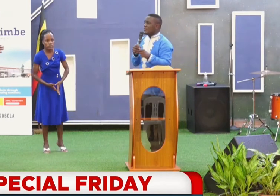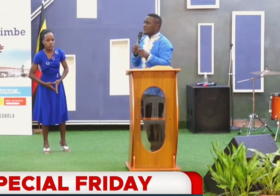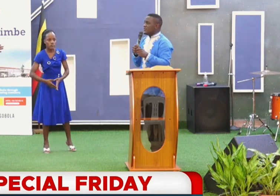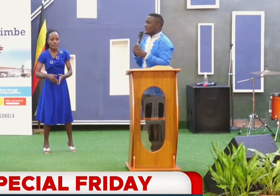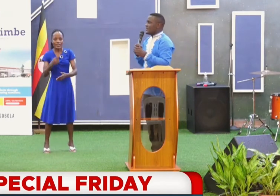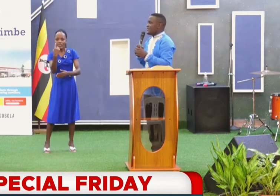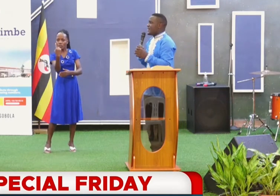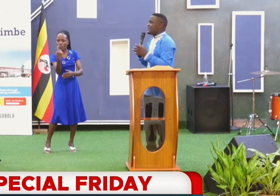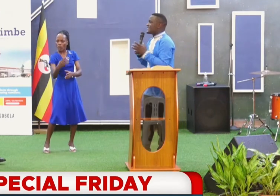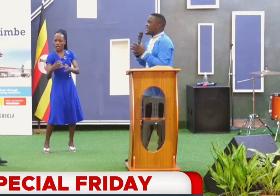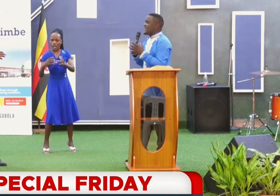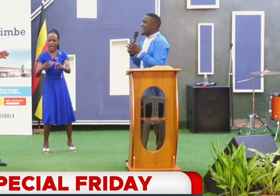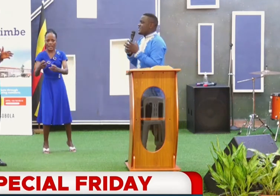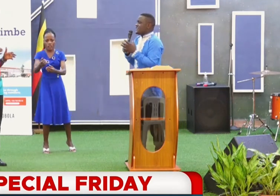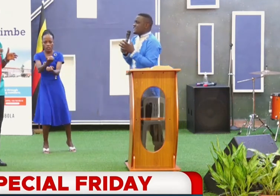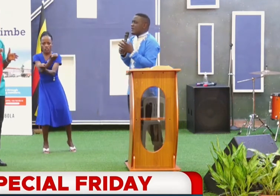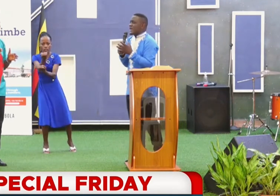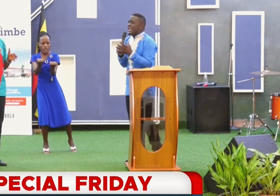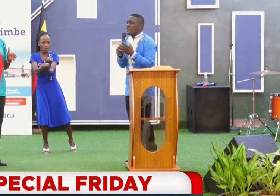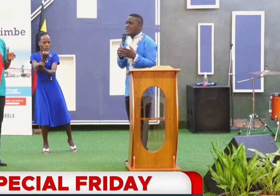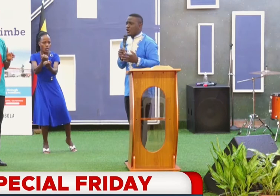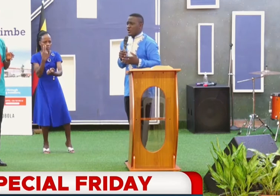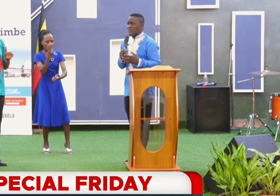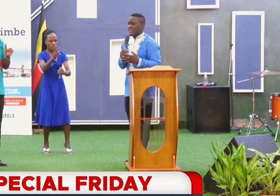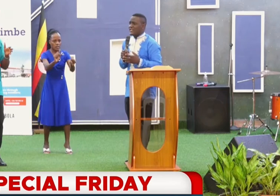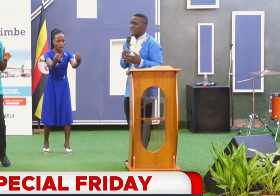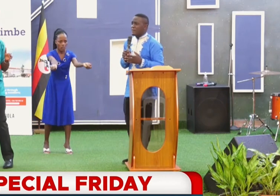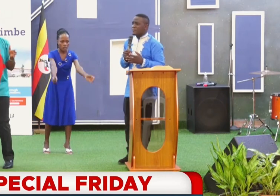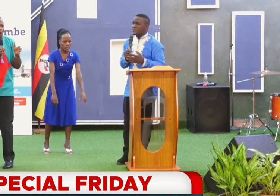providing. There is another invisible kind of